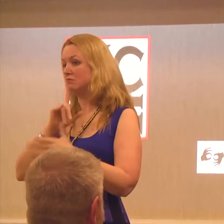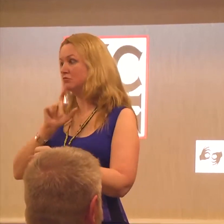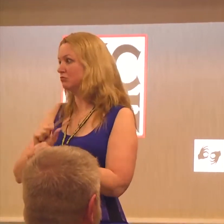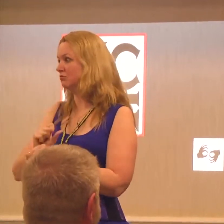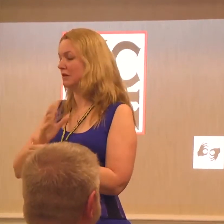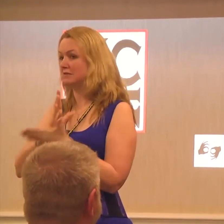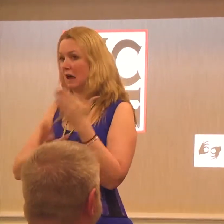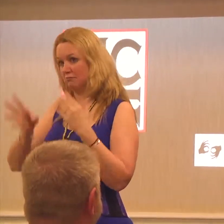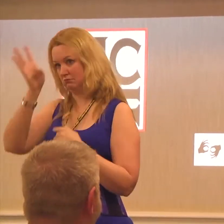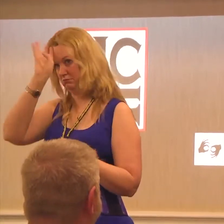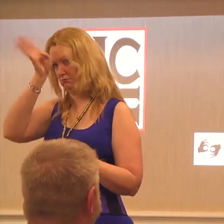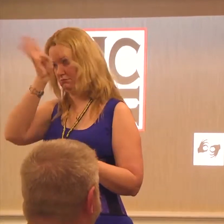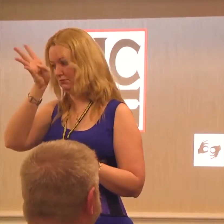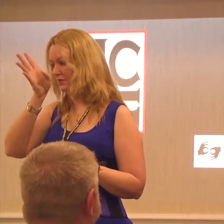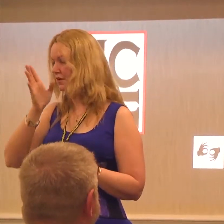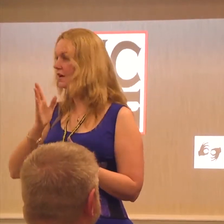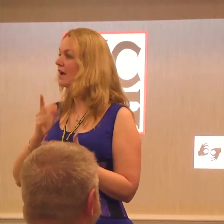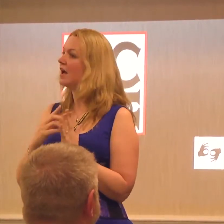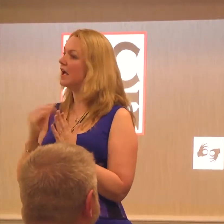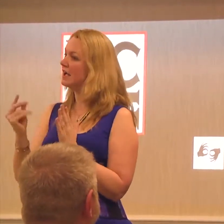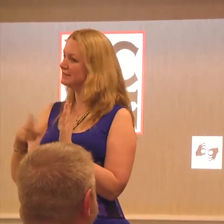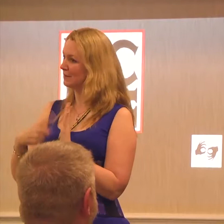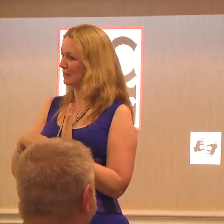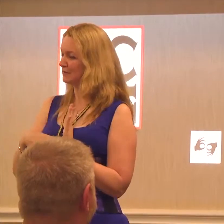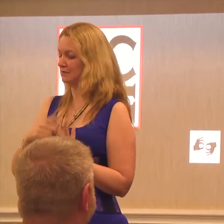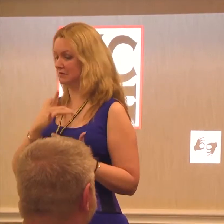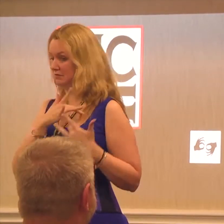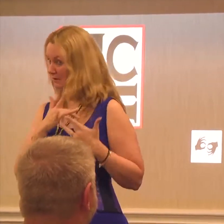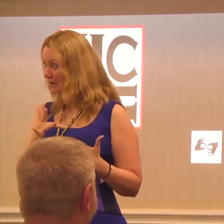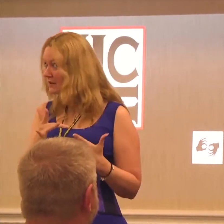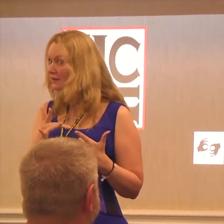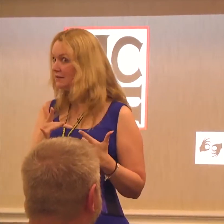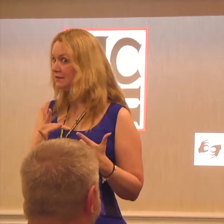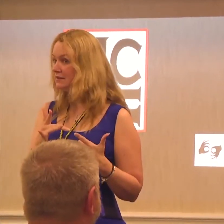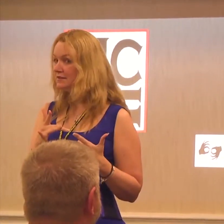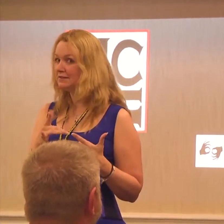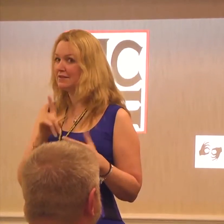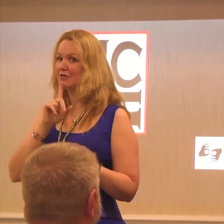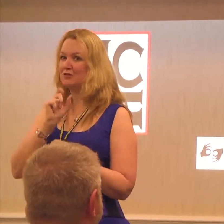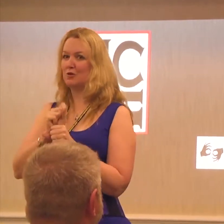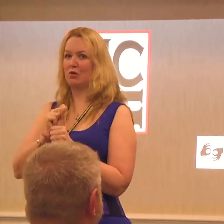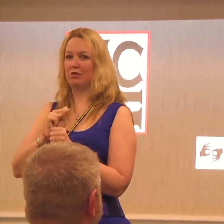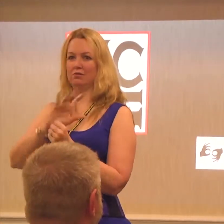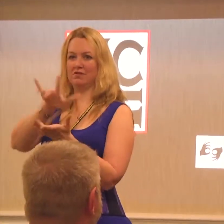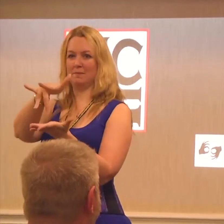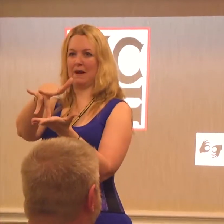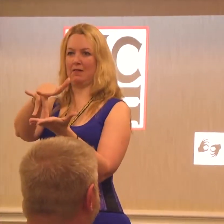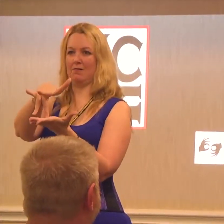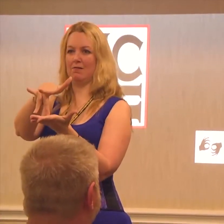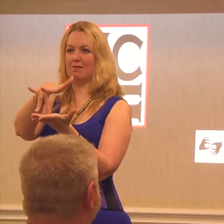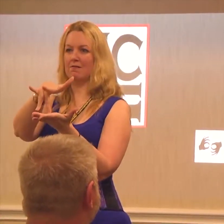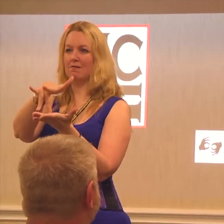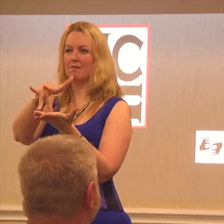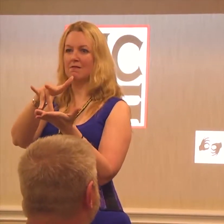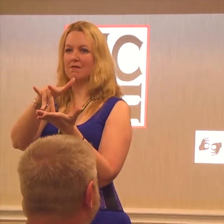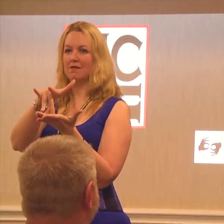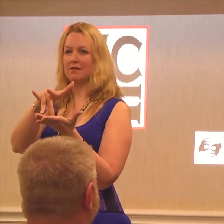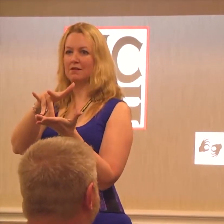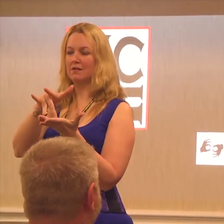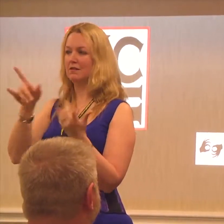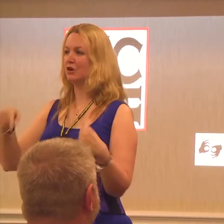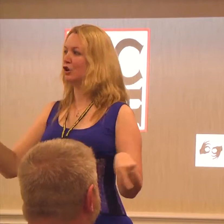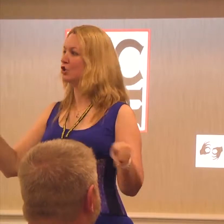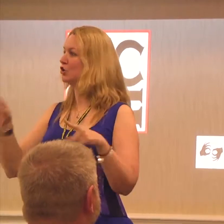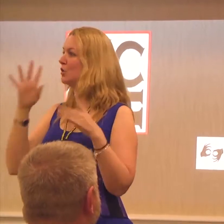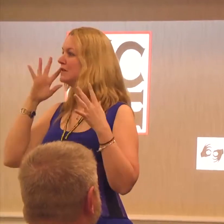made up, and sometimes, oftentimes, the truth lies in between. You can